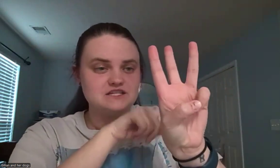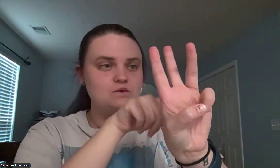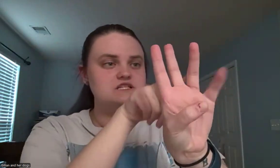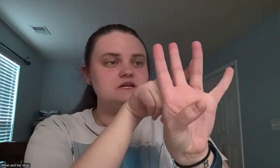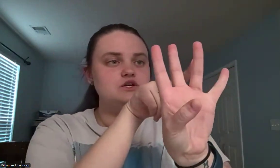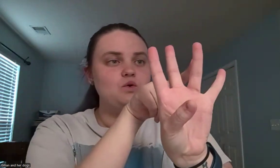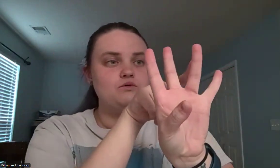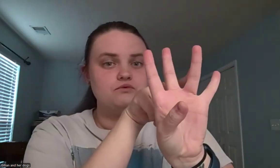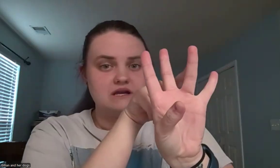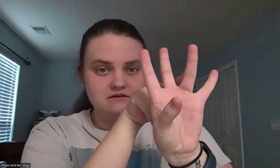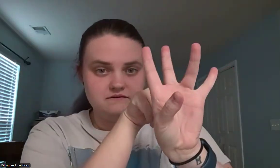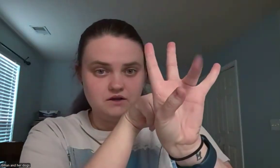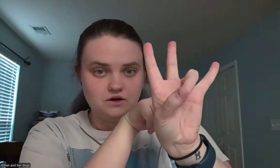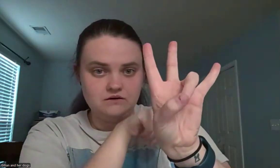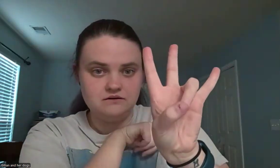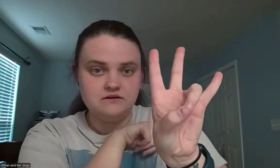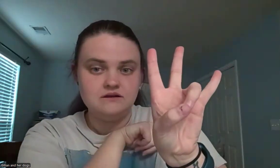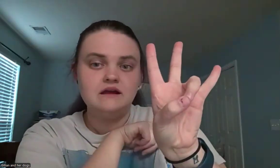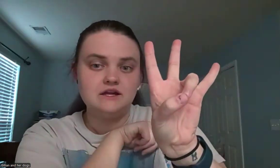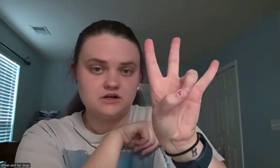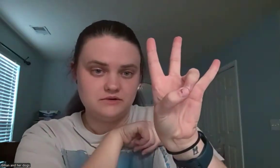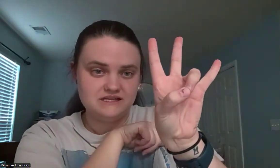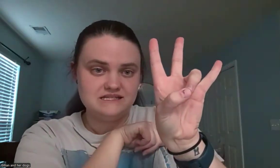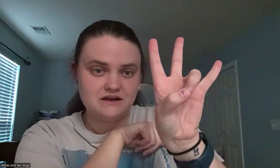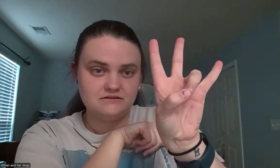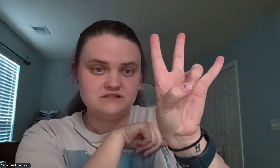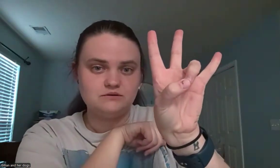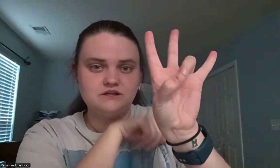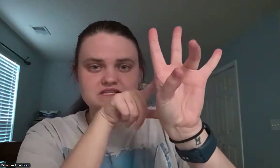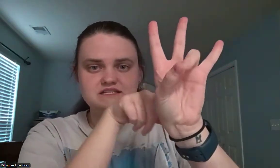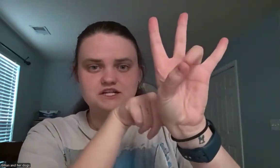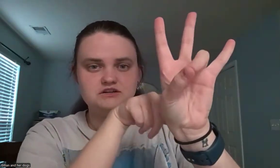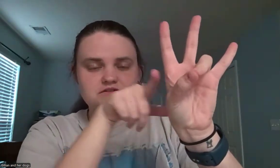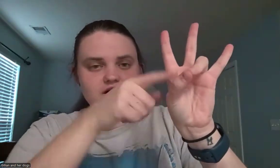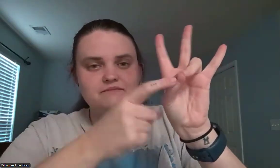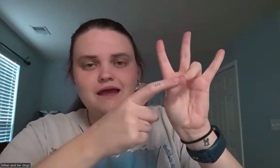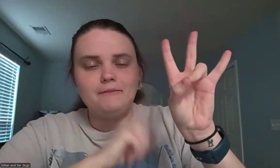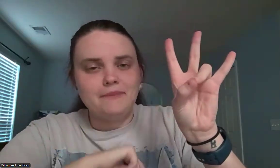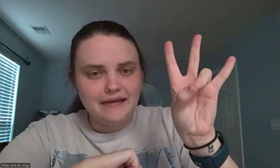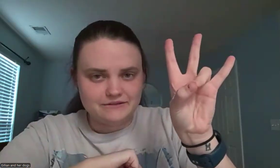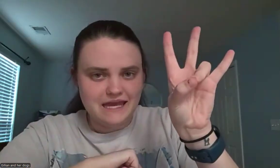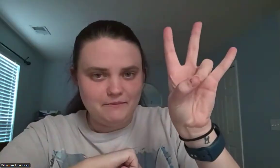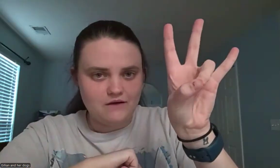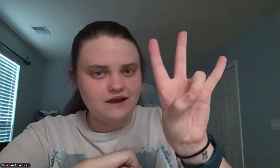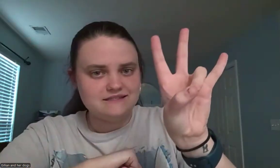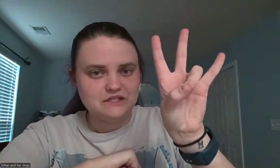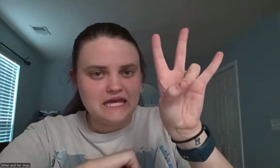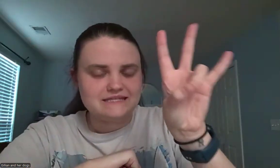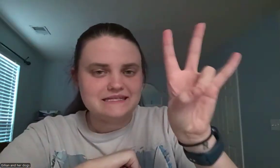going to be your ring finger, and you're going to bring it down. So it's like touching your thumb. My nails came off, guys. You can't see when I